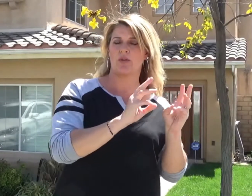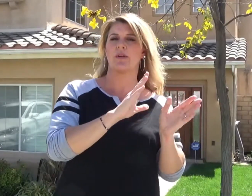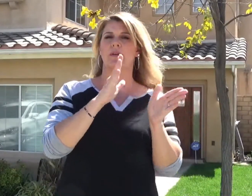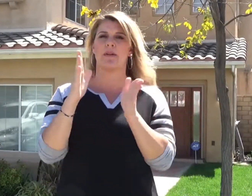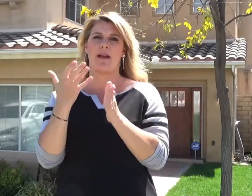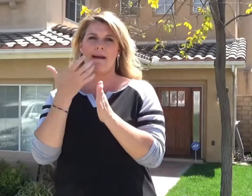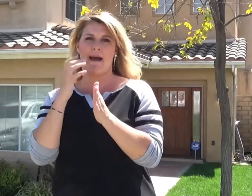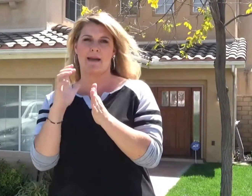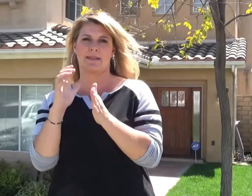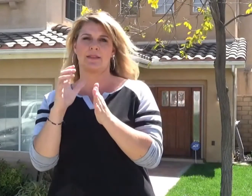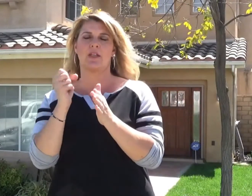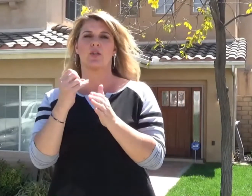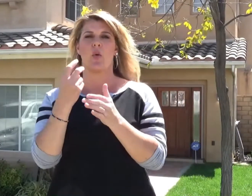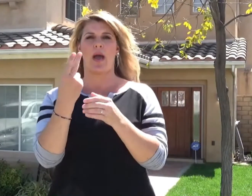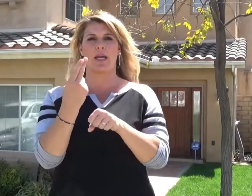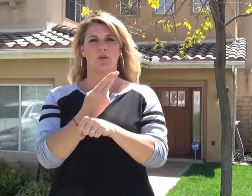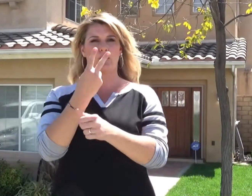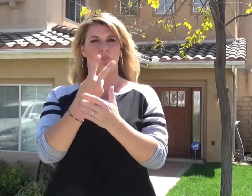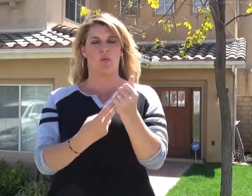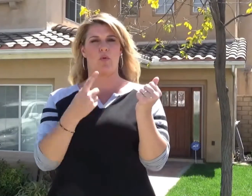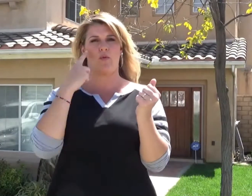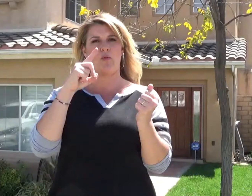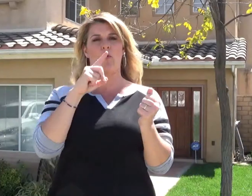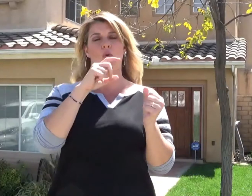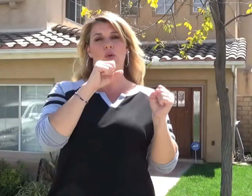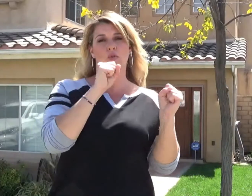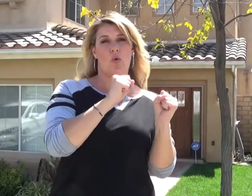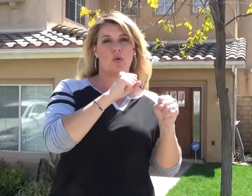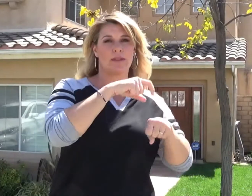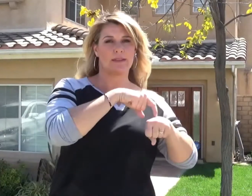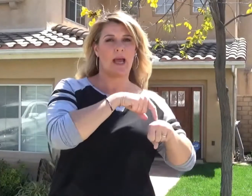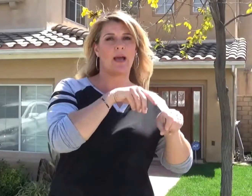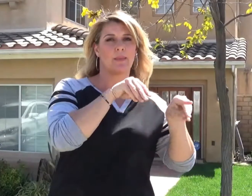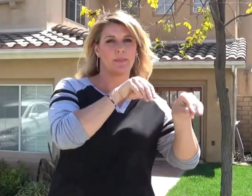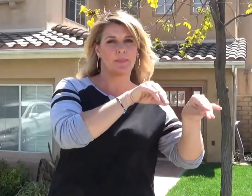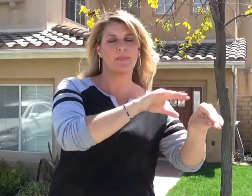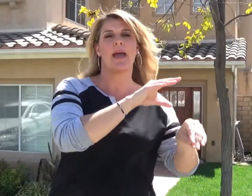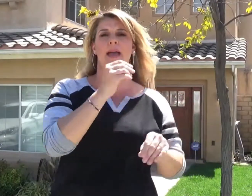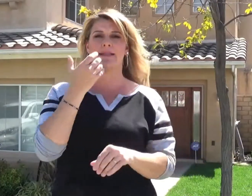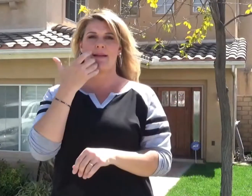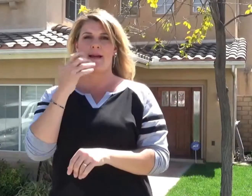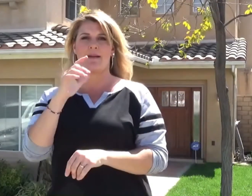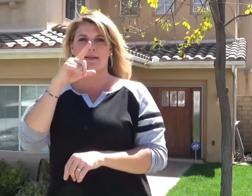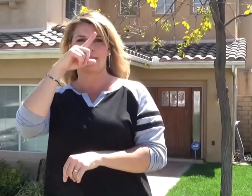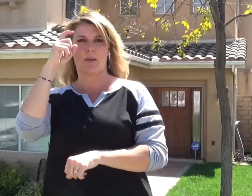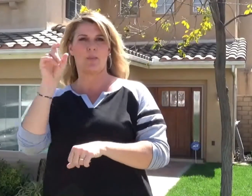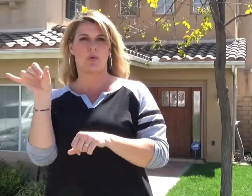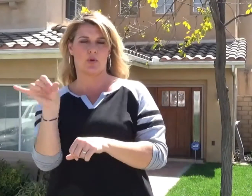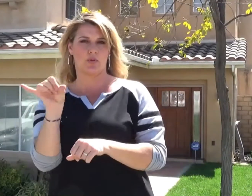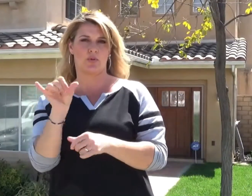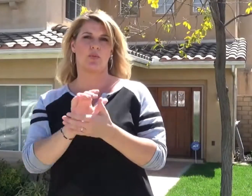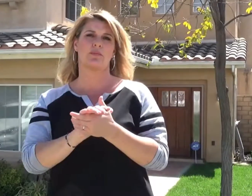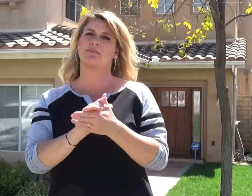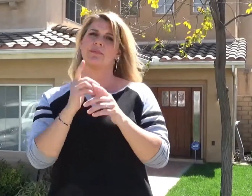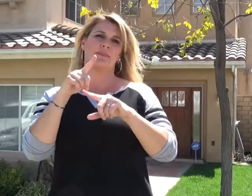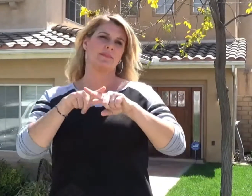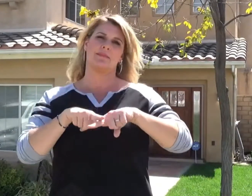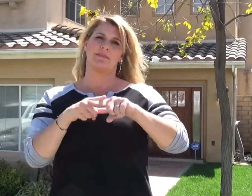cold weather and hot weather. So I use it for my winter grass as well as my summer grass.